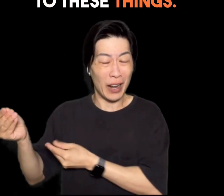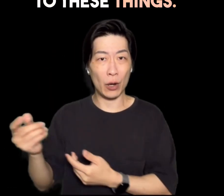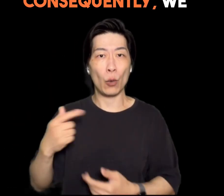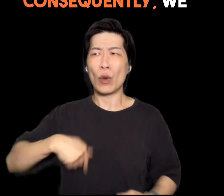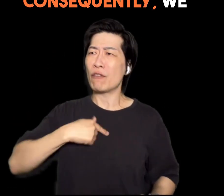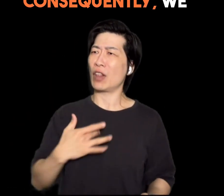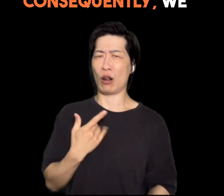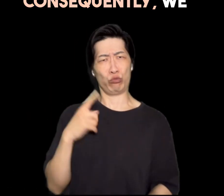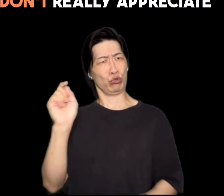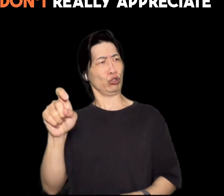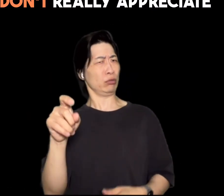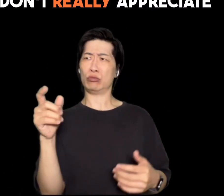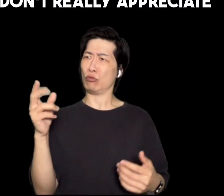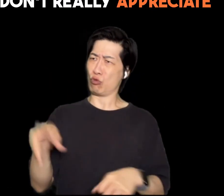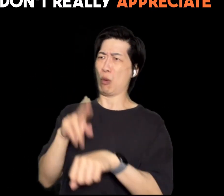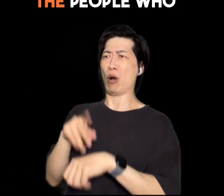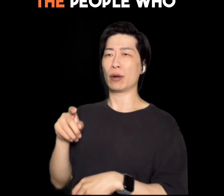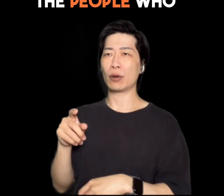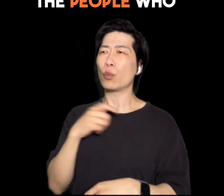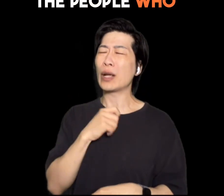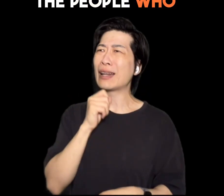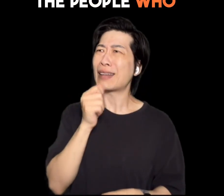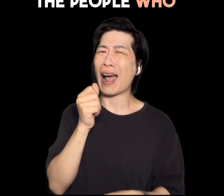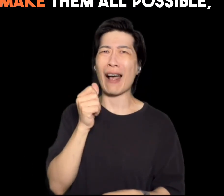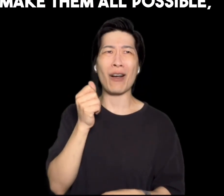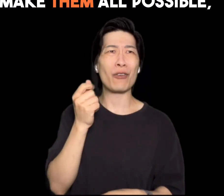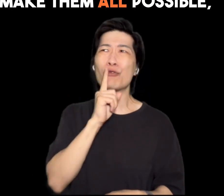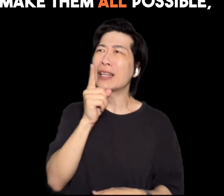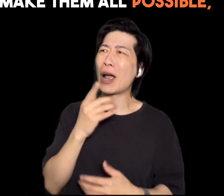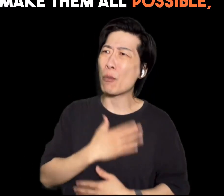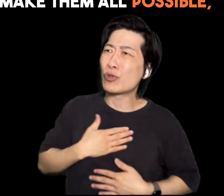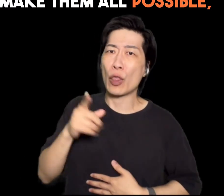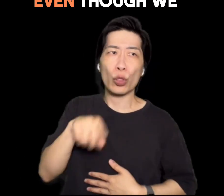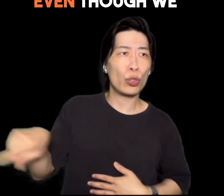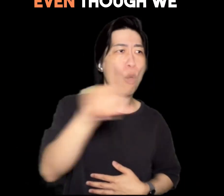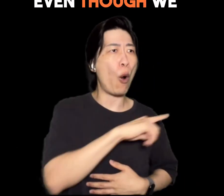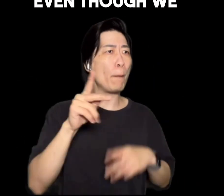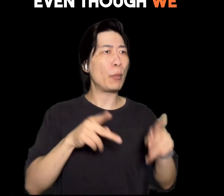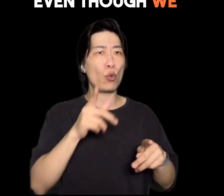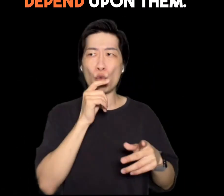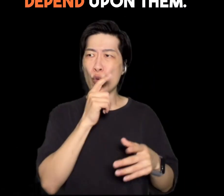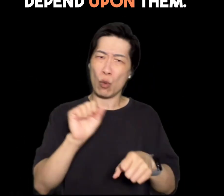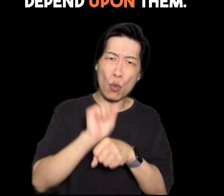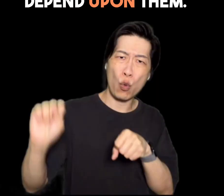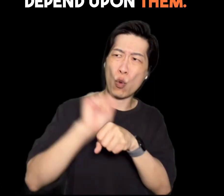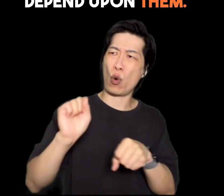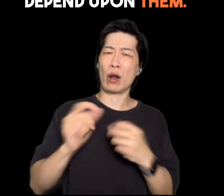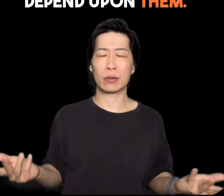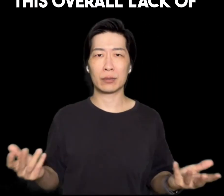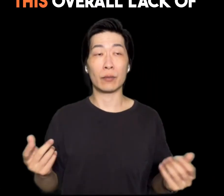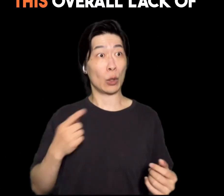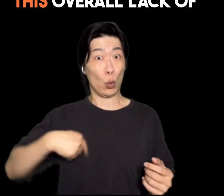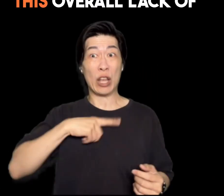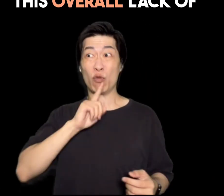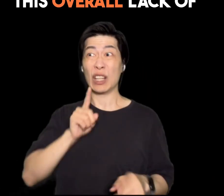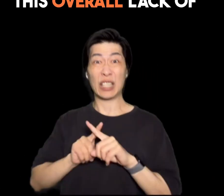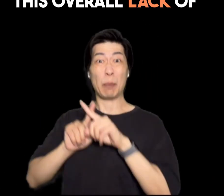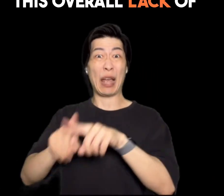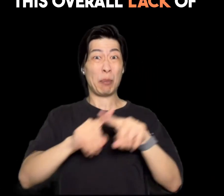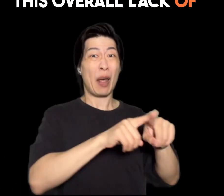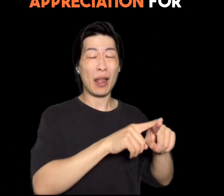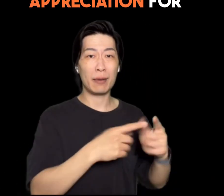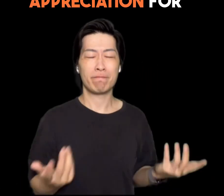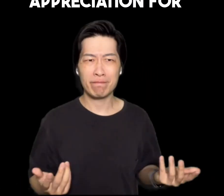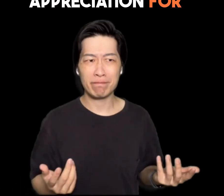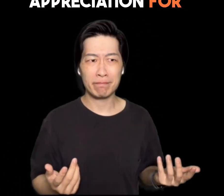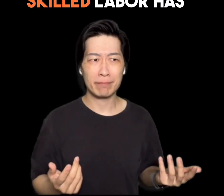things. Consequently, we don't really appreciate the people who make them all possible, even though we depend upon them. This overall lack